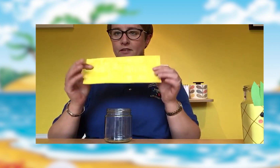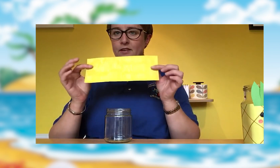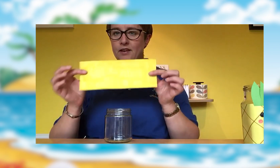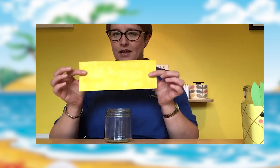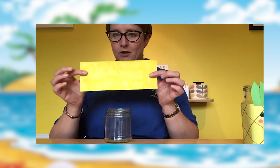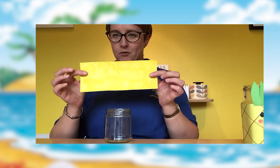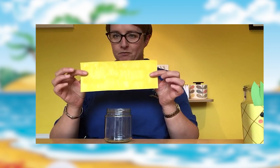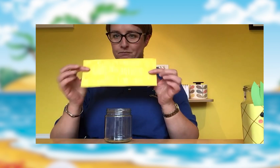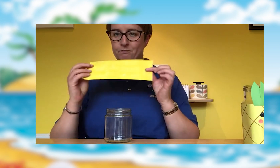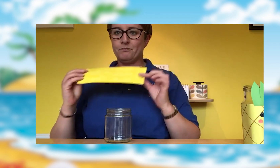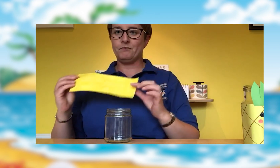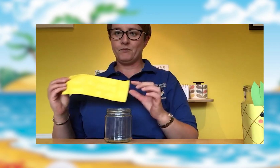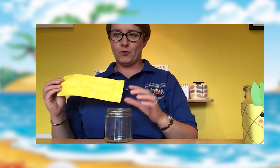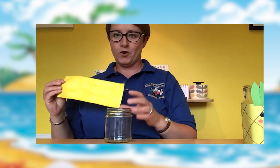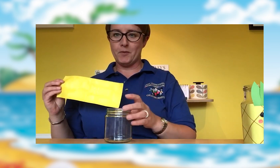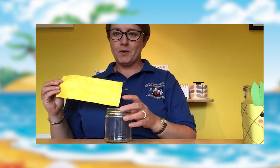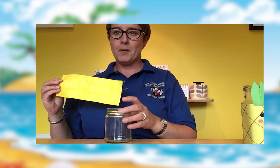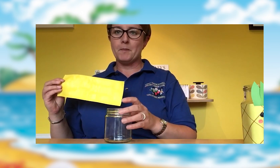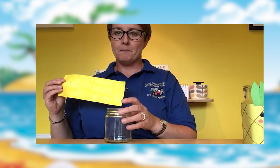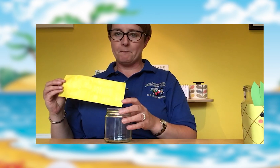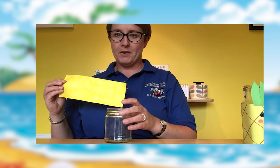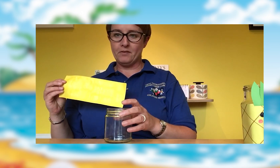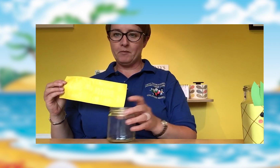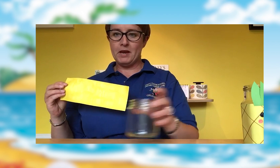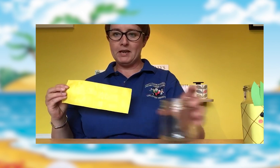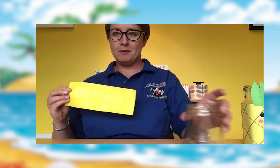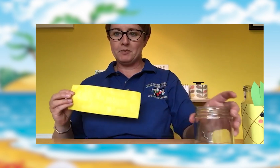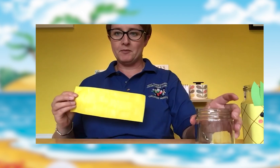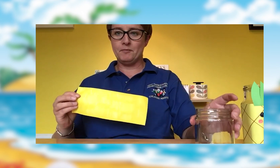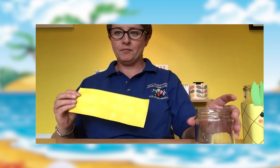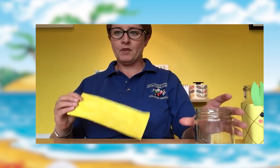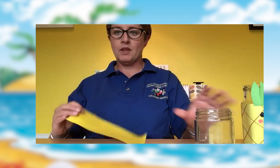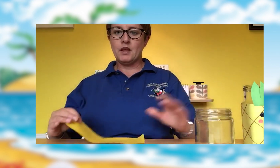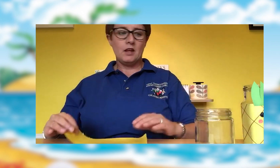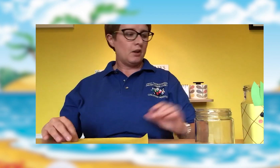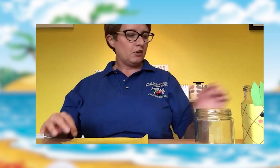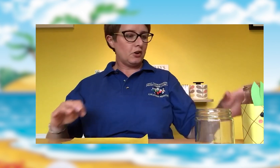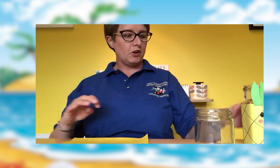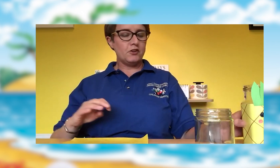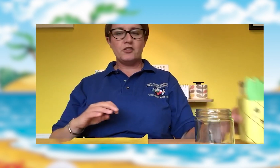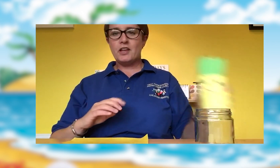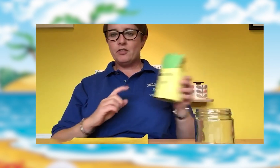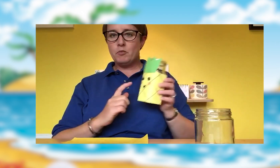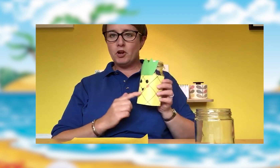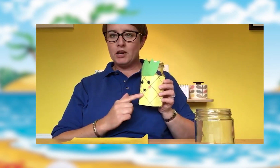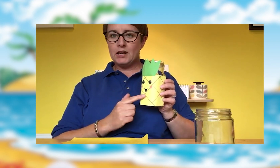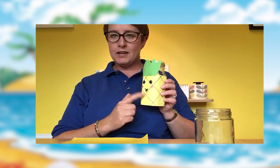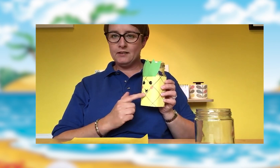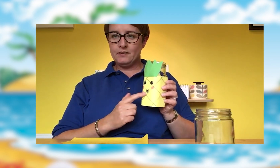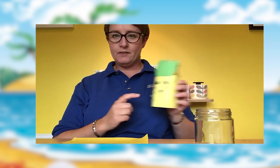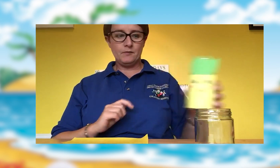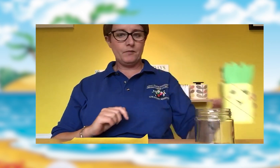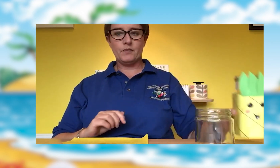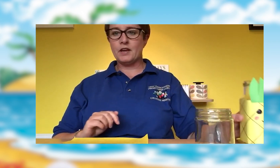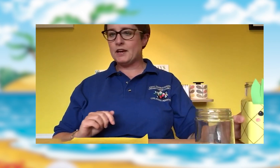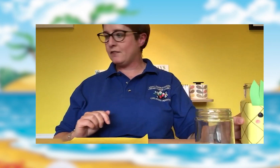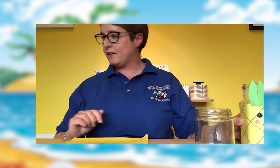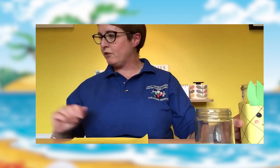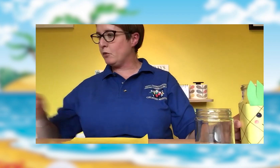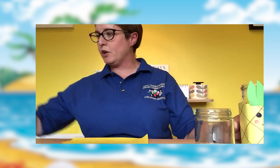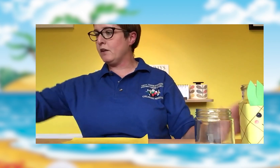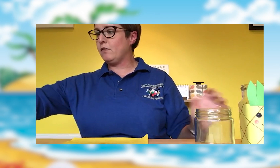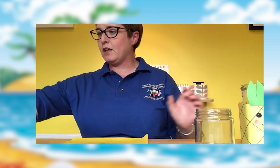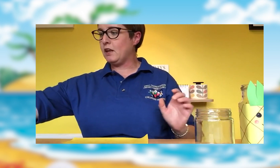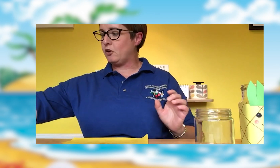it yellow for Mrs. Pineapple. Now, to get the brown lines, I'd